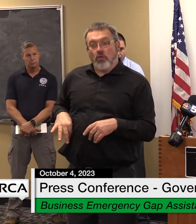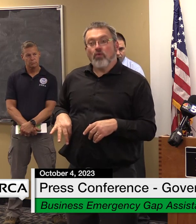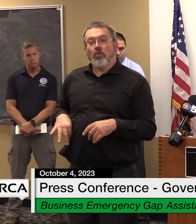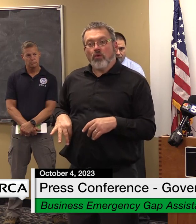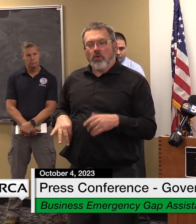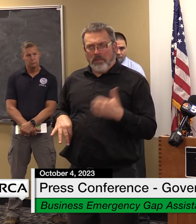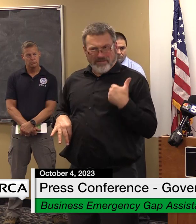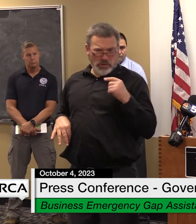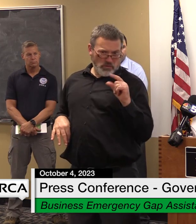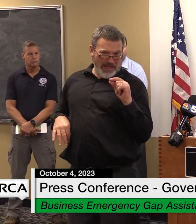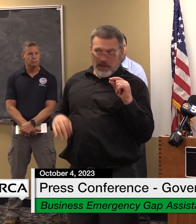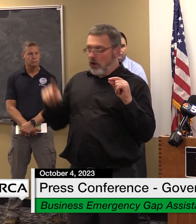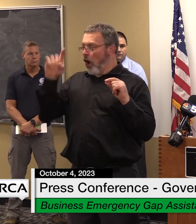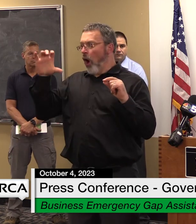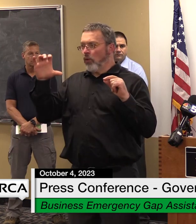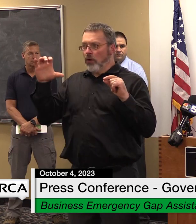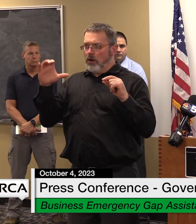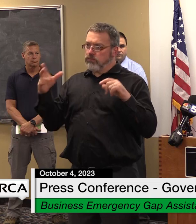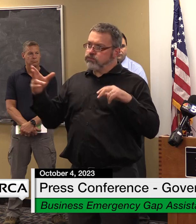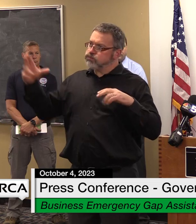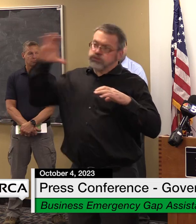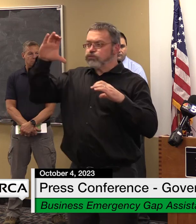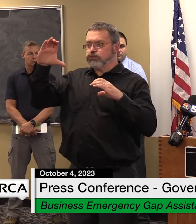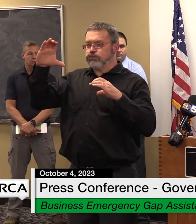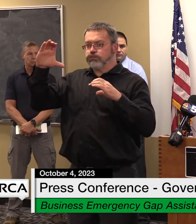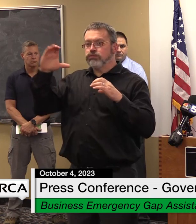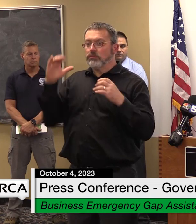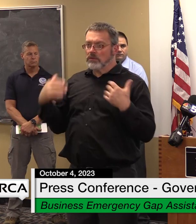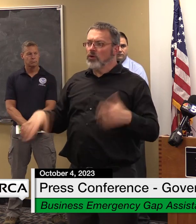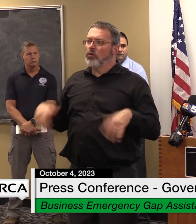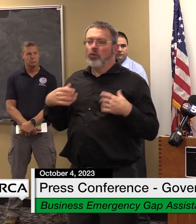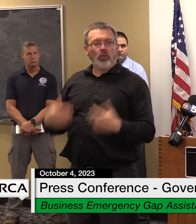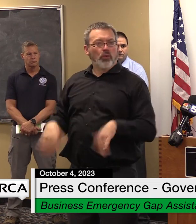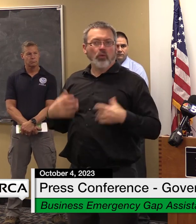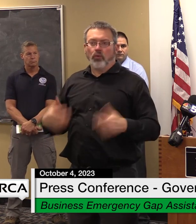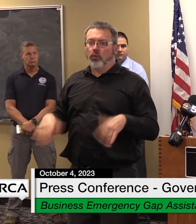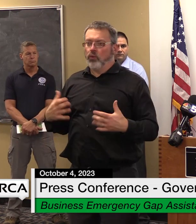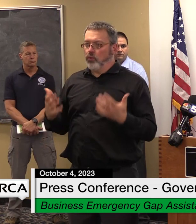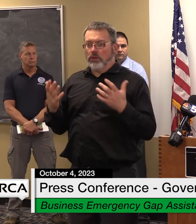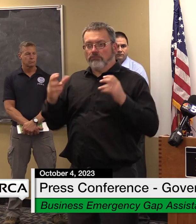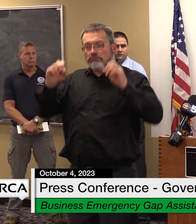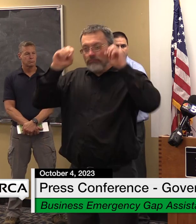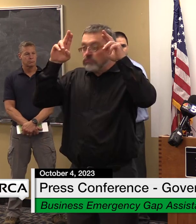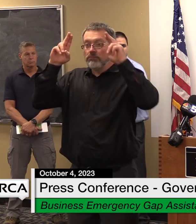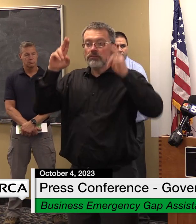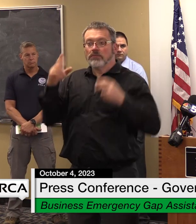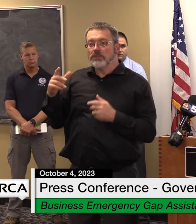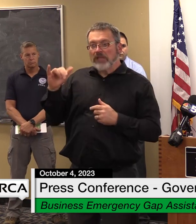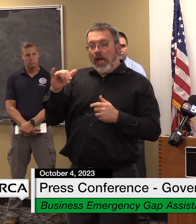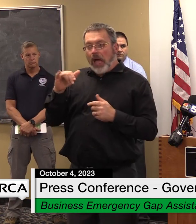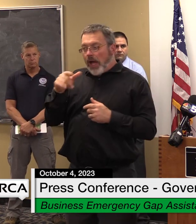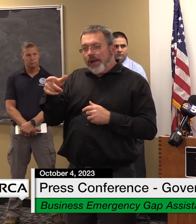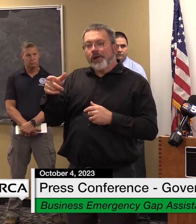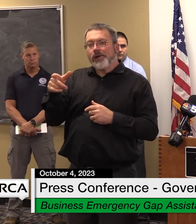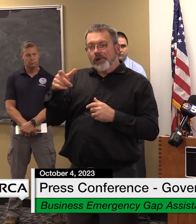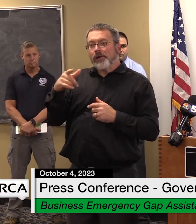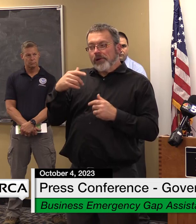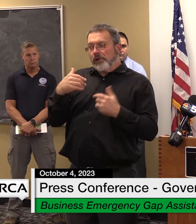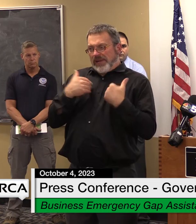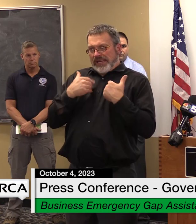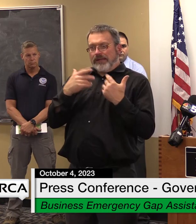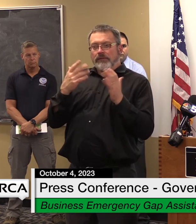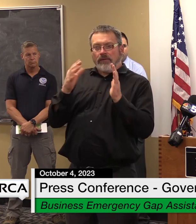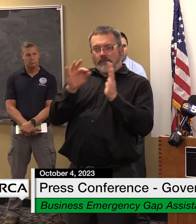It's been encouraging to hear about the increased amounts. For those who already received payment in the old formula, we will start